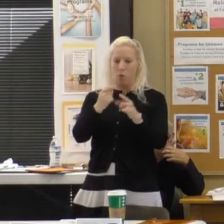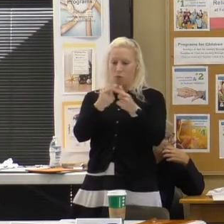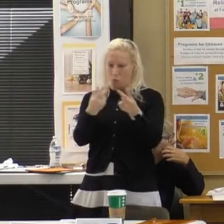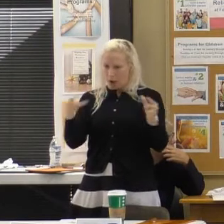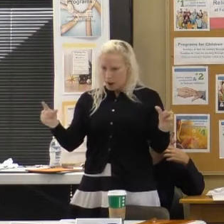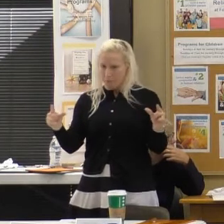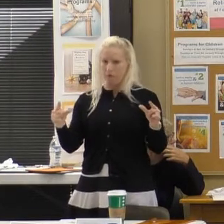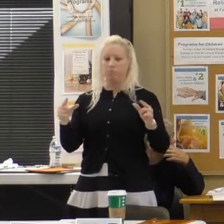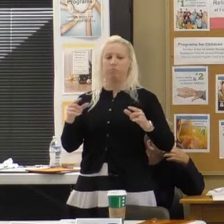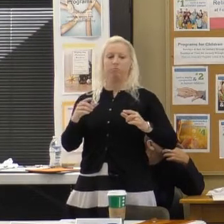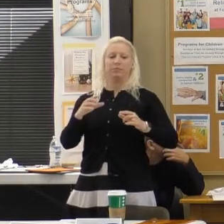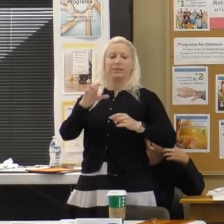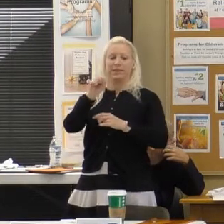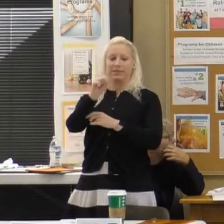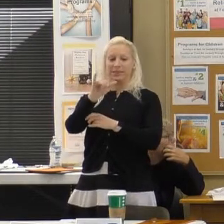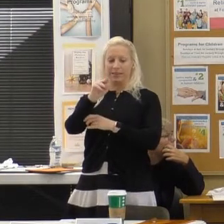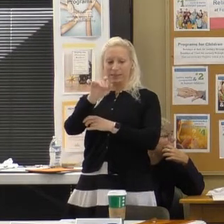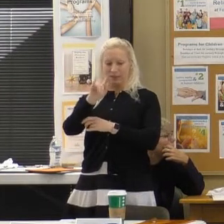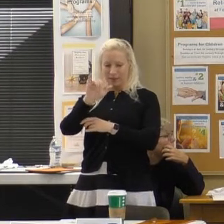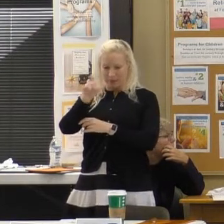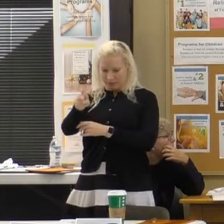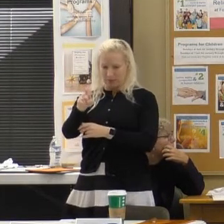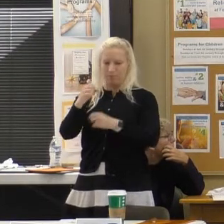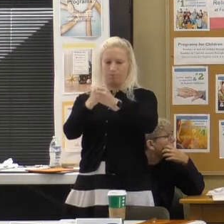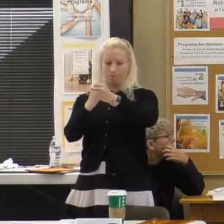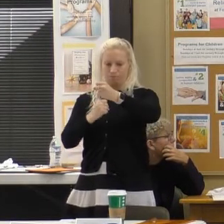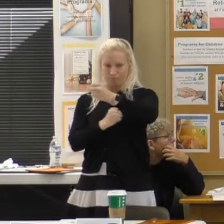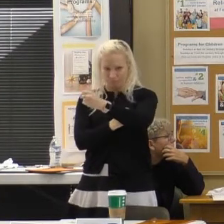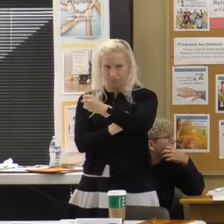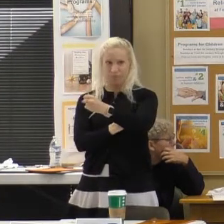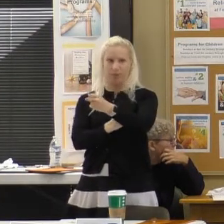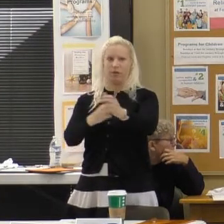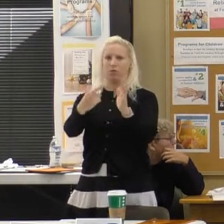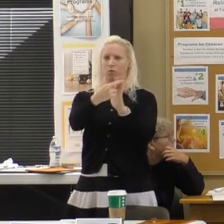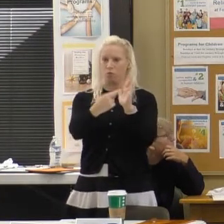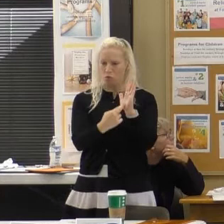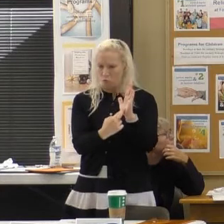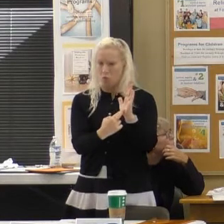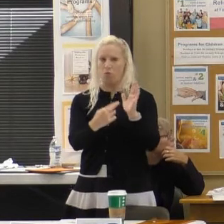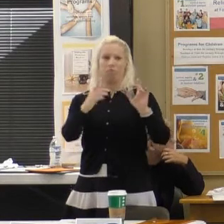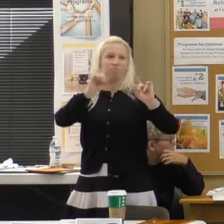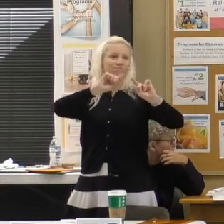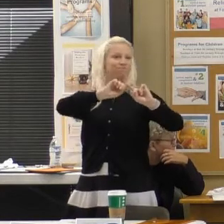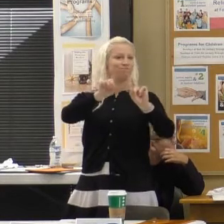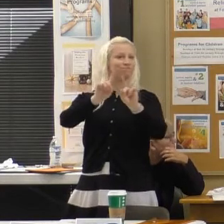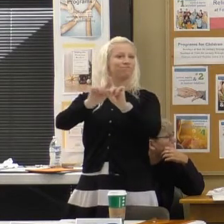the truth is that American Sign Language has its own grammar, its own syntax, its own structure and